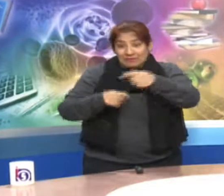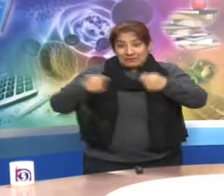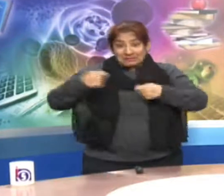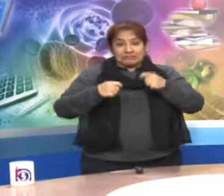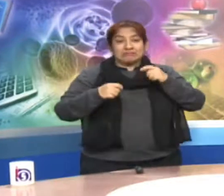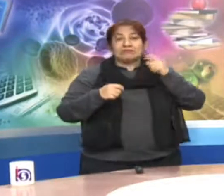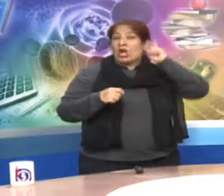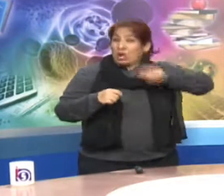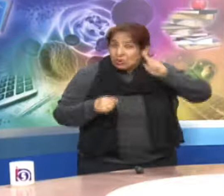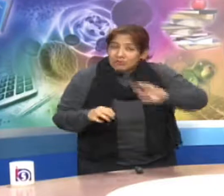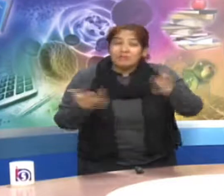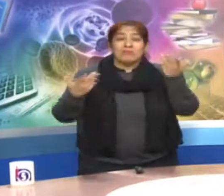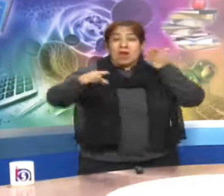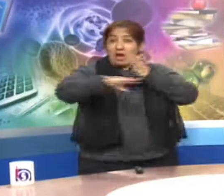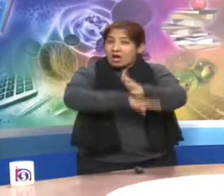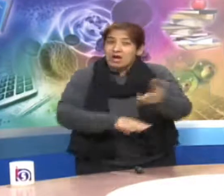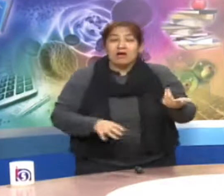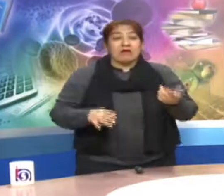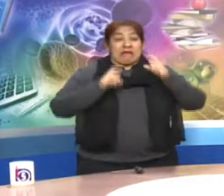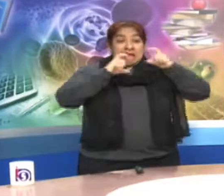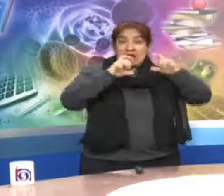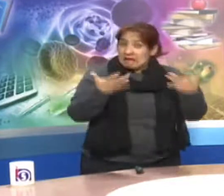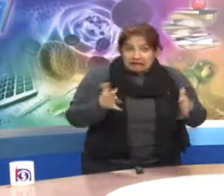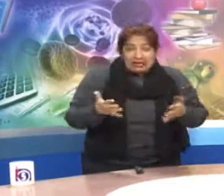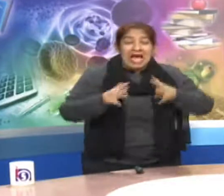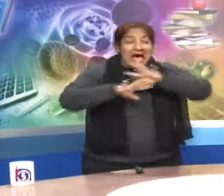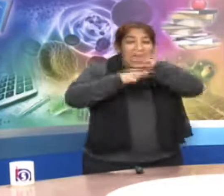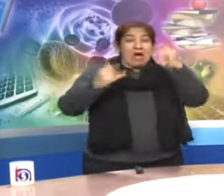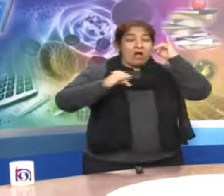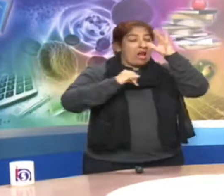Government intervention. Whenever there is